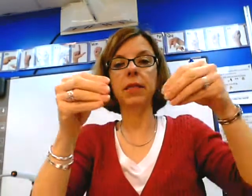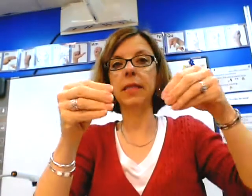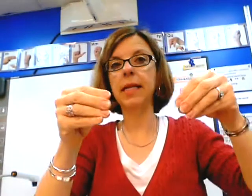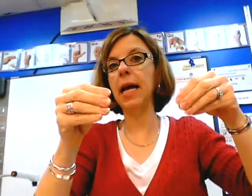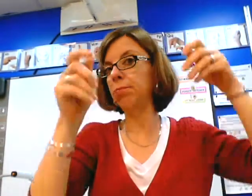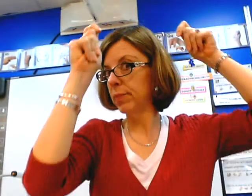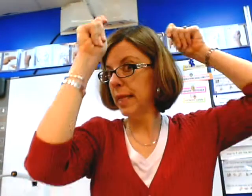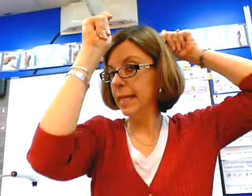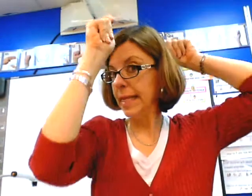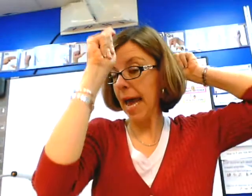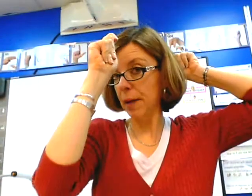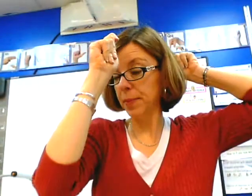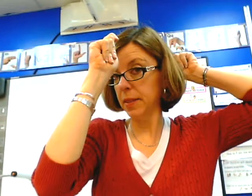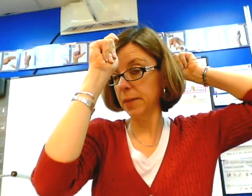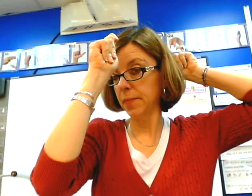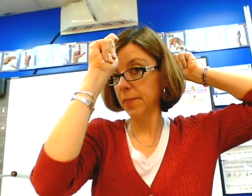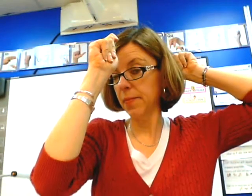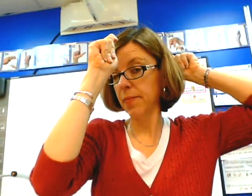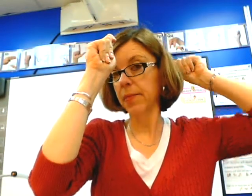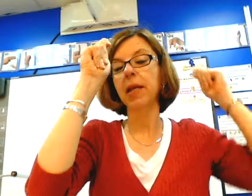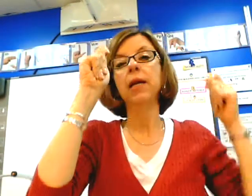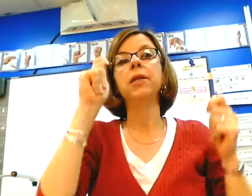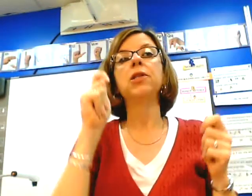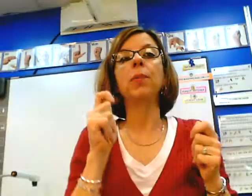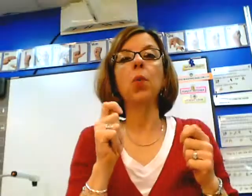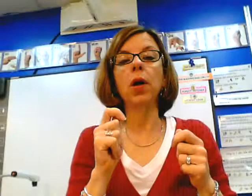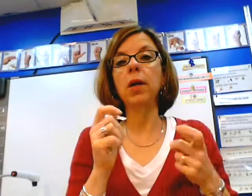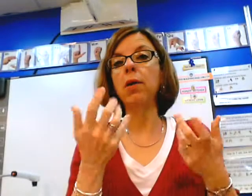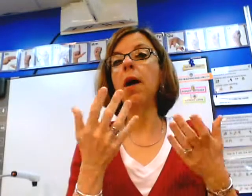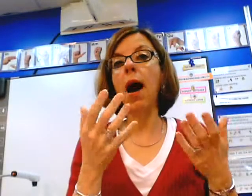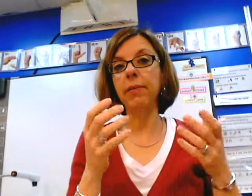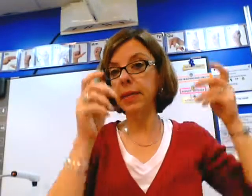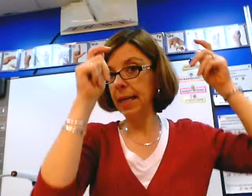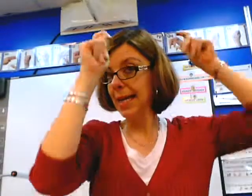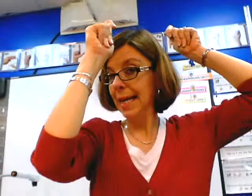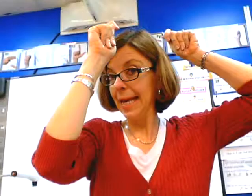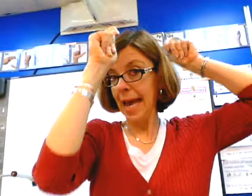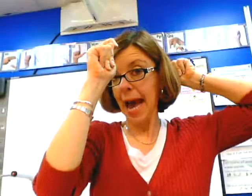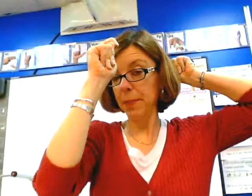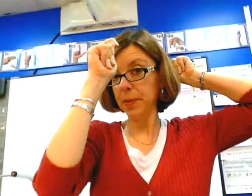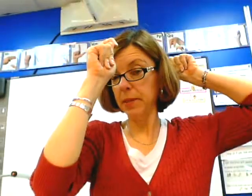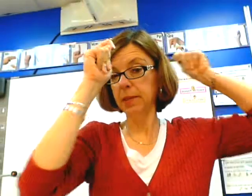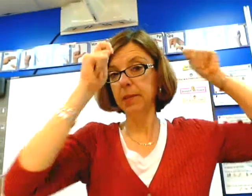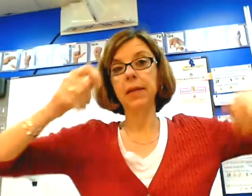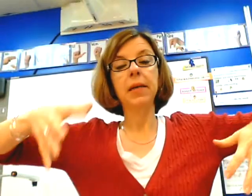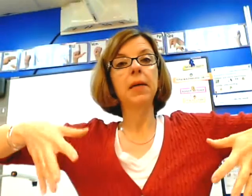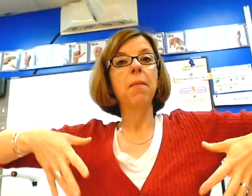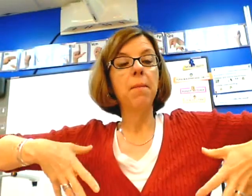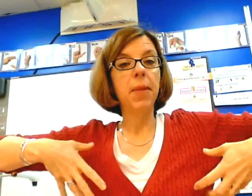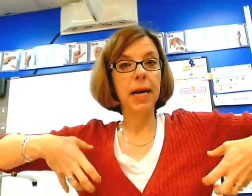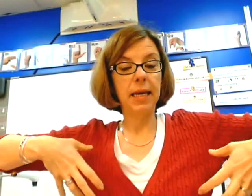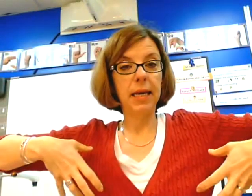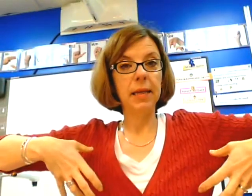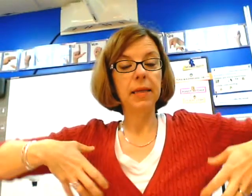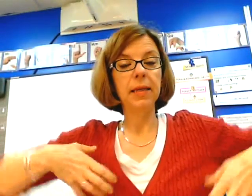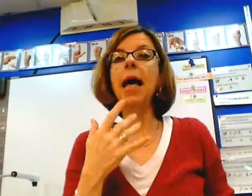into town to sell his caps. So we're working on, obviously, caps,